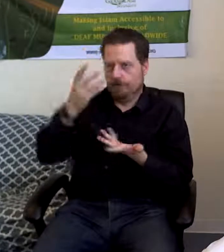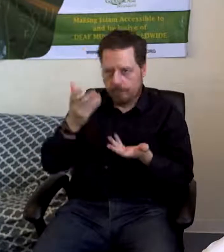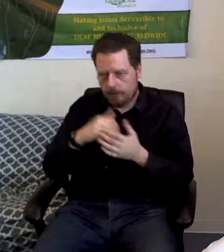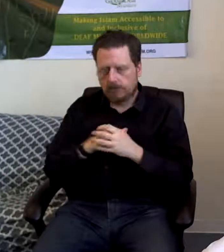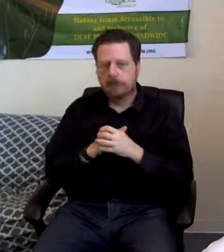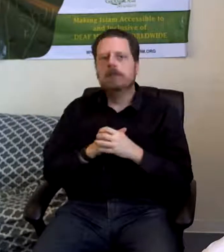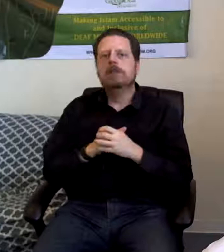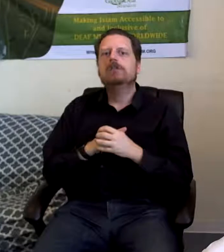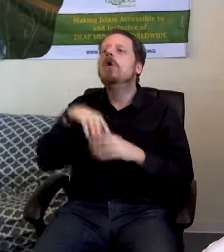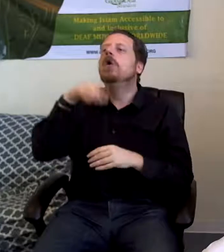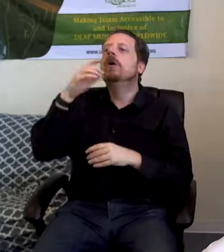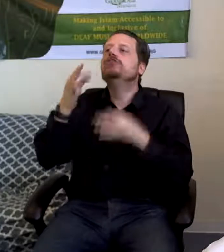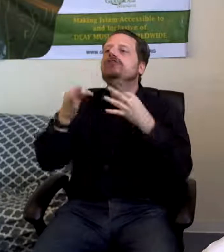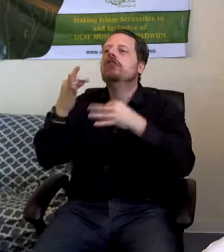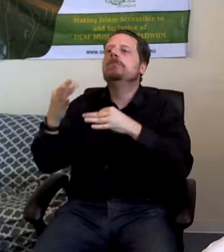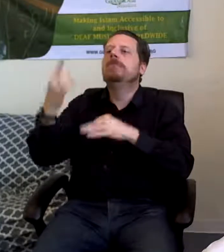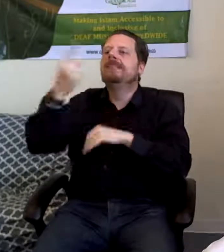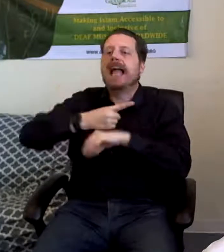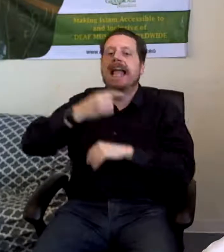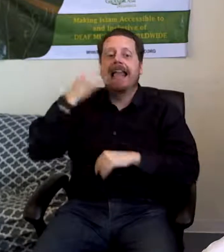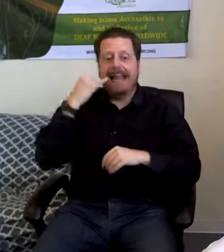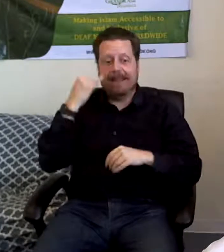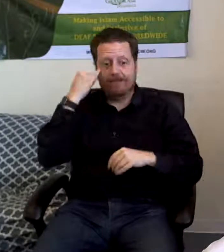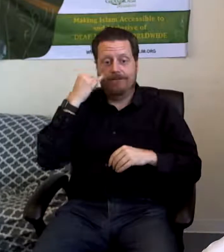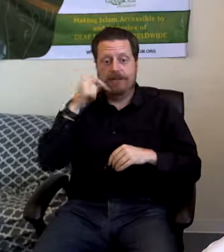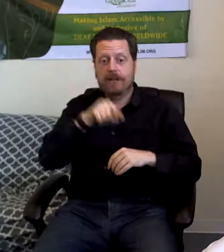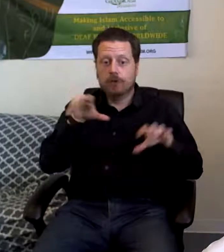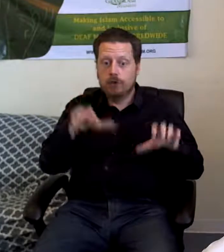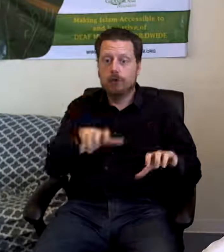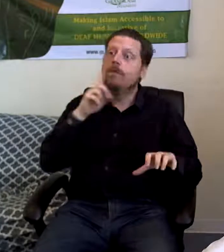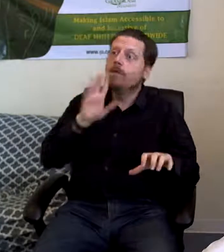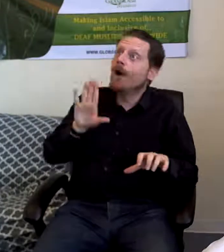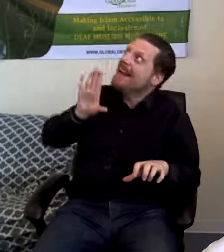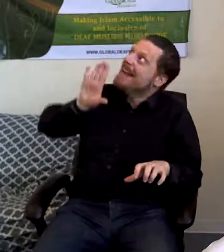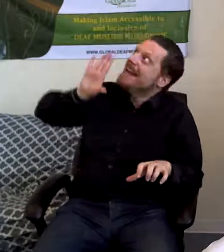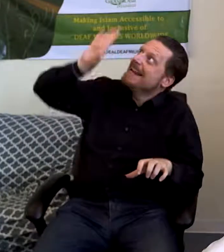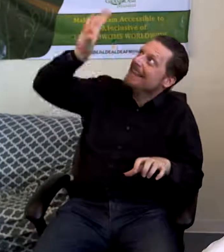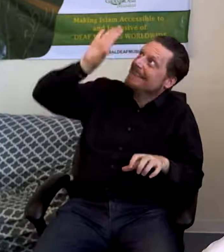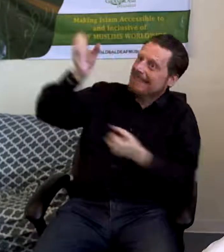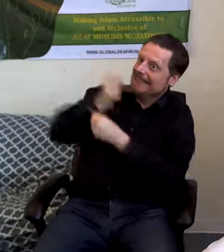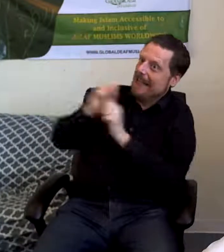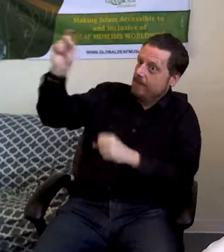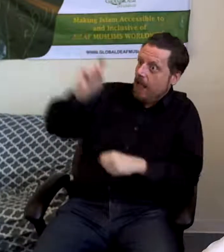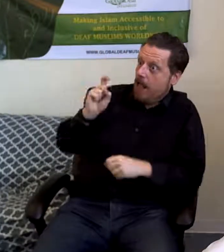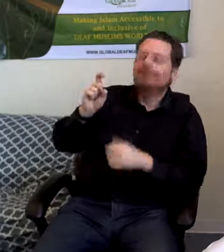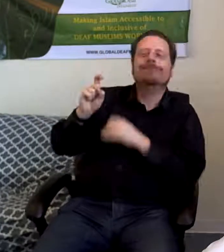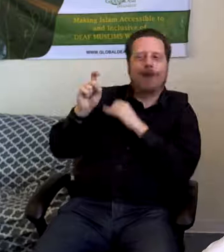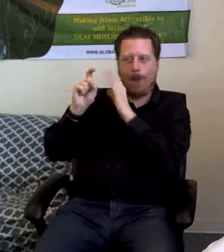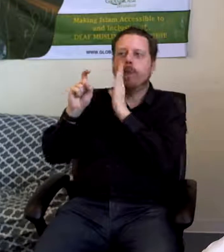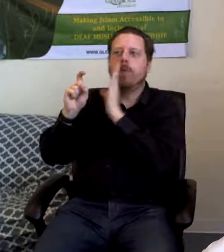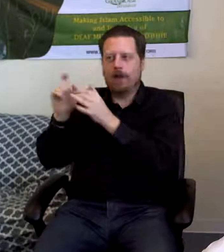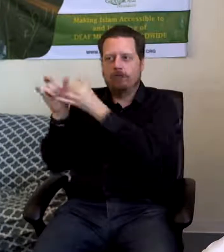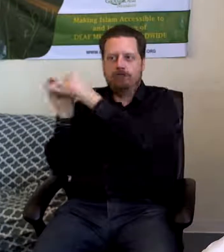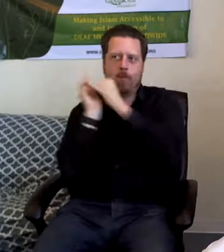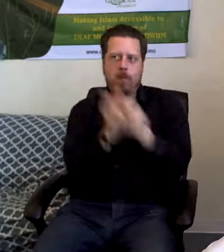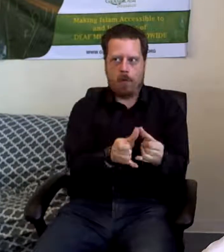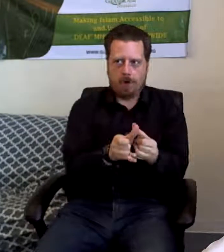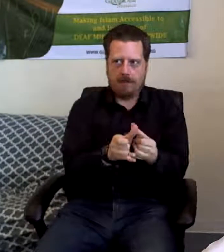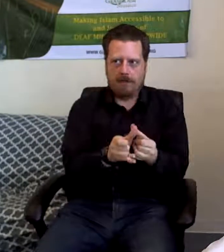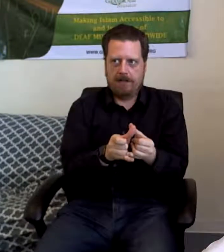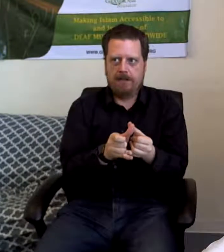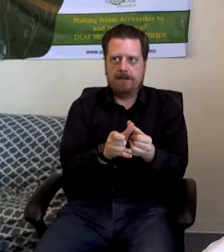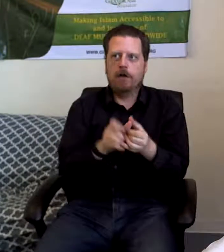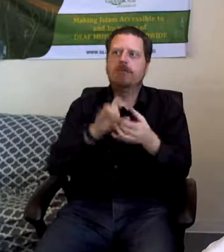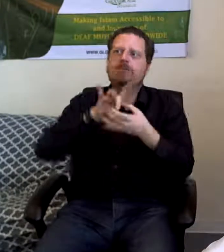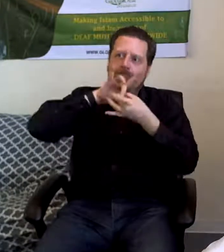So on the day of judgment, if these people do this for the sake of Allah, Allah will reward them according to the best they have